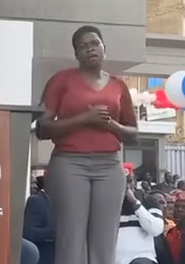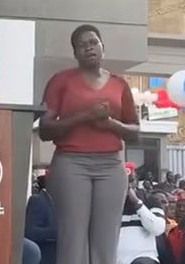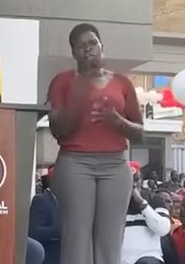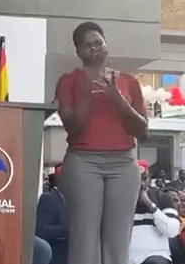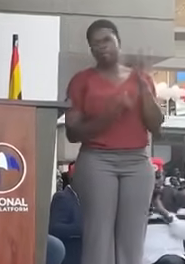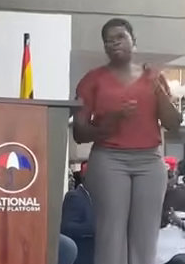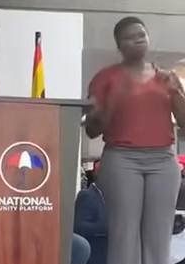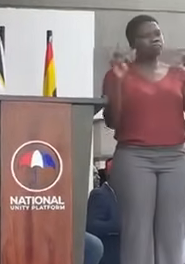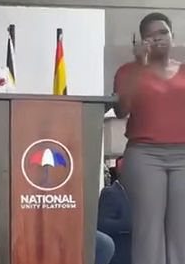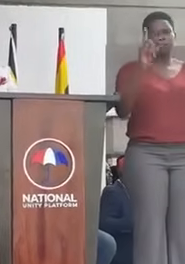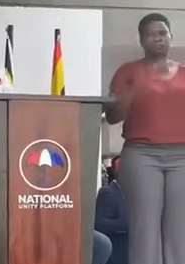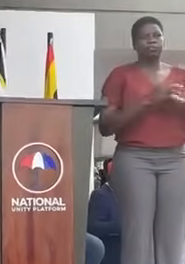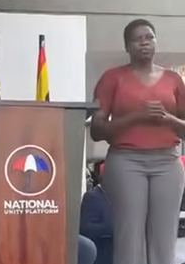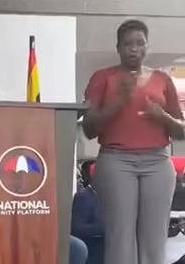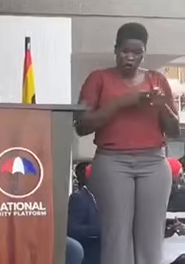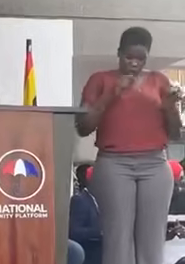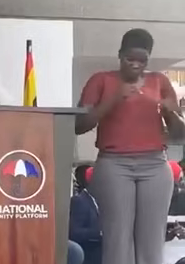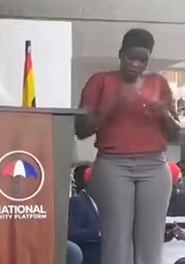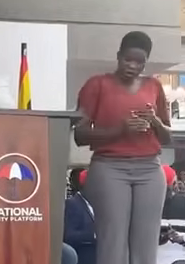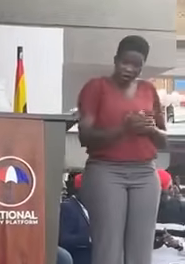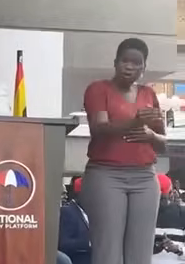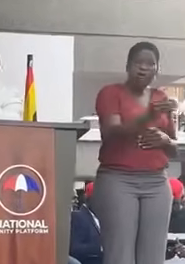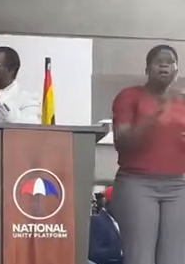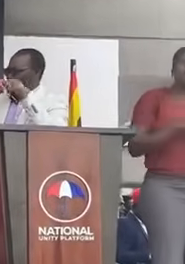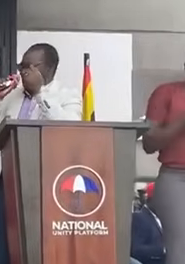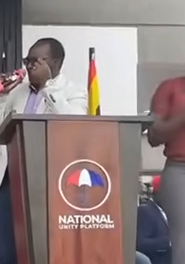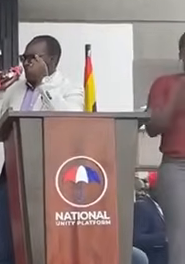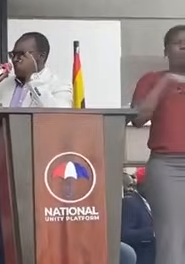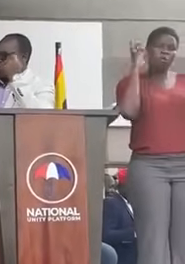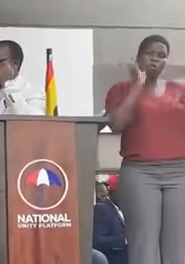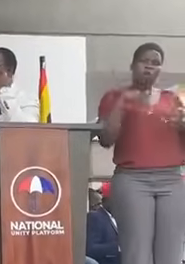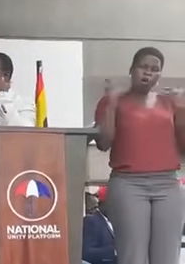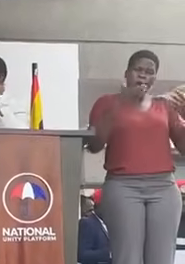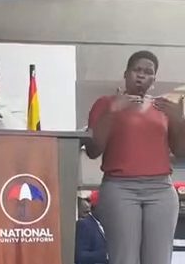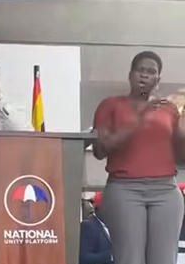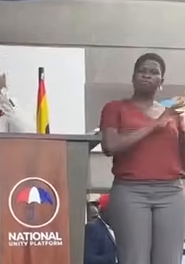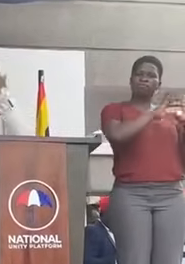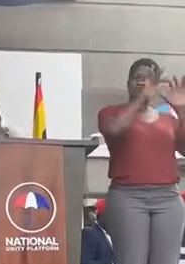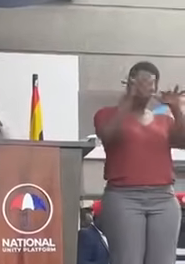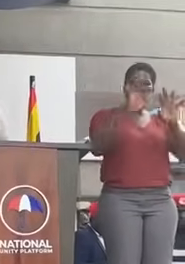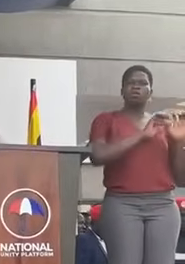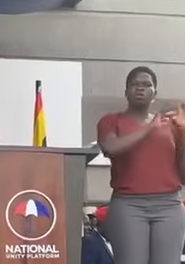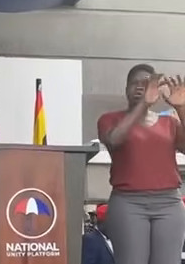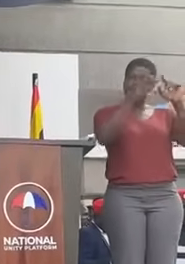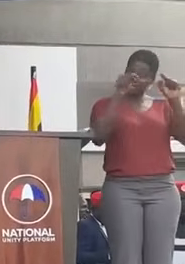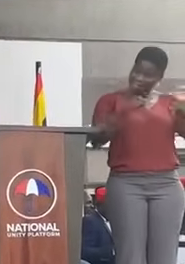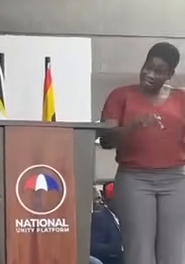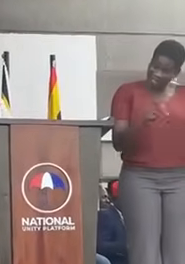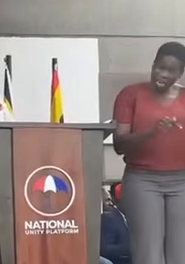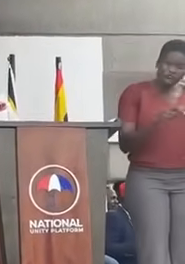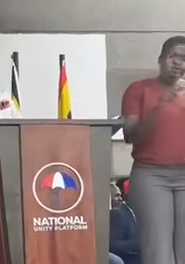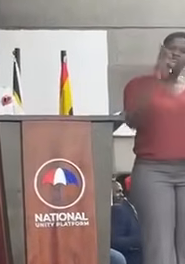ogutafa okufana olwalero. We shall therefore be gathering here to really